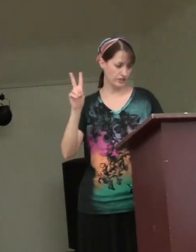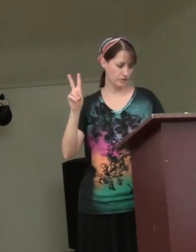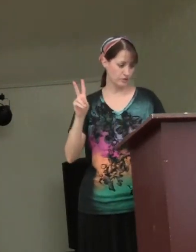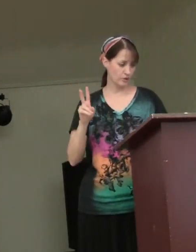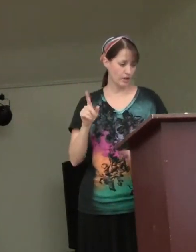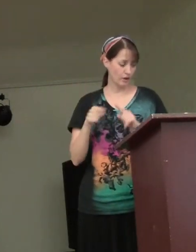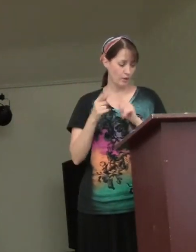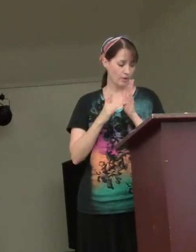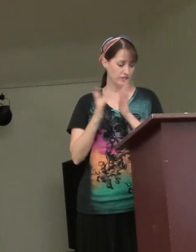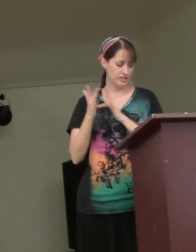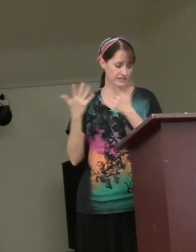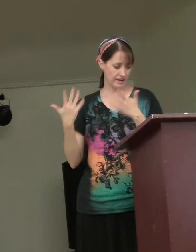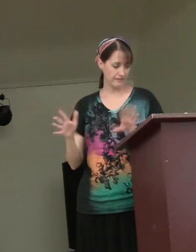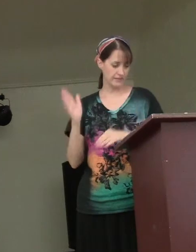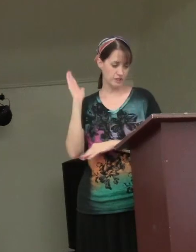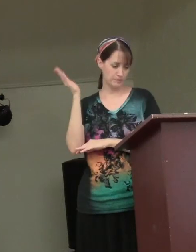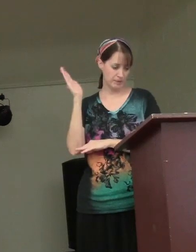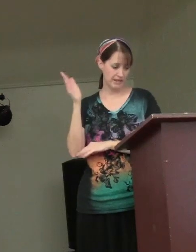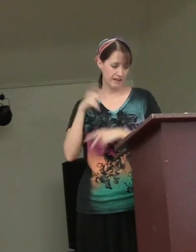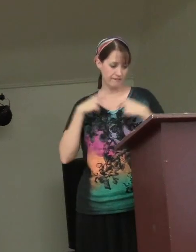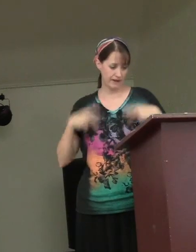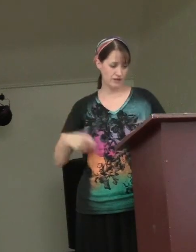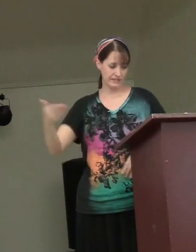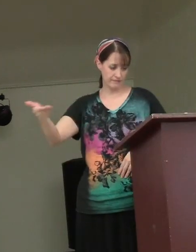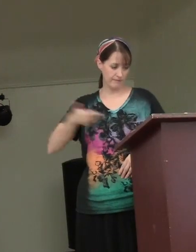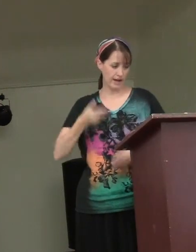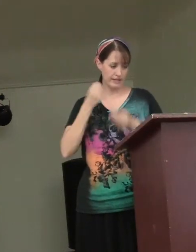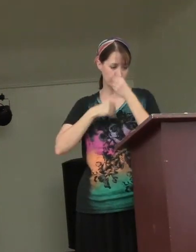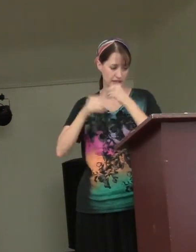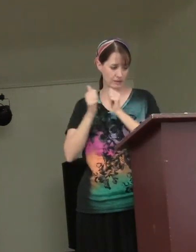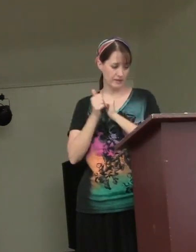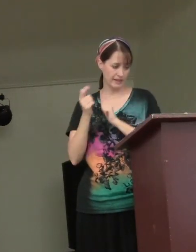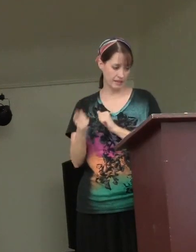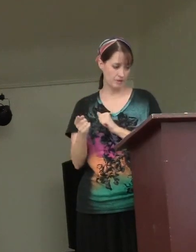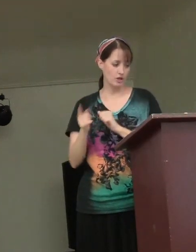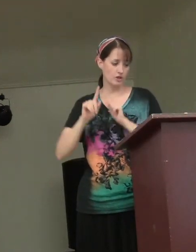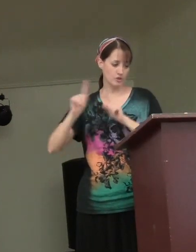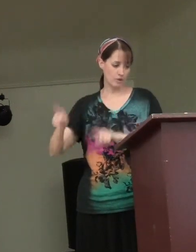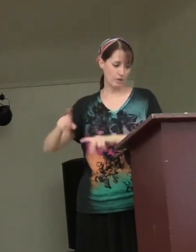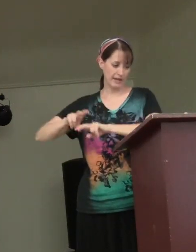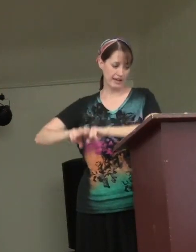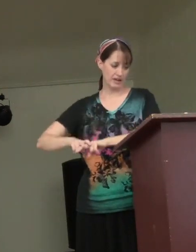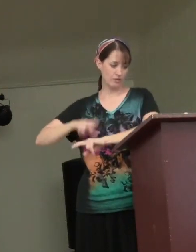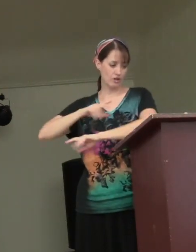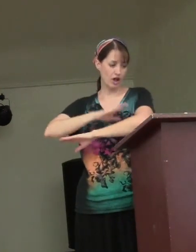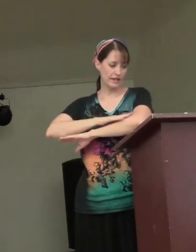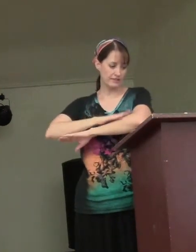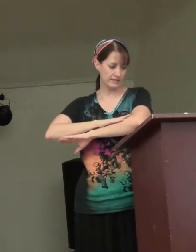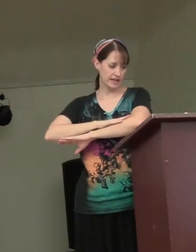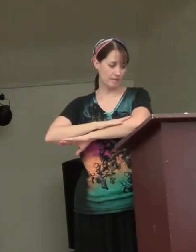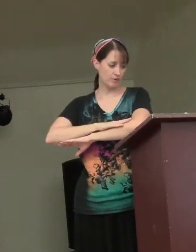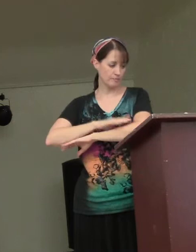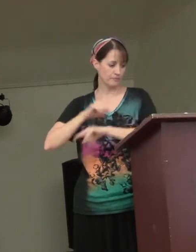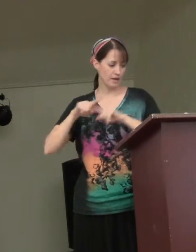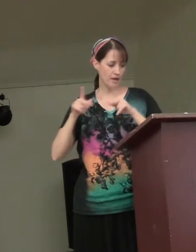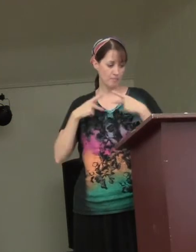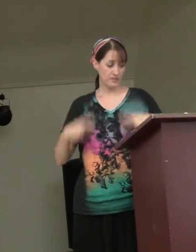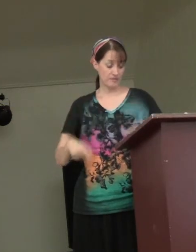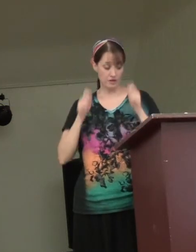37-42. When Jesus had finished speaking, a Pharisee invited him to eat with him. So he went in and reclined at the table. But the Pharisee